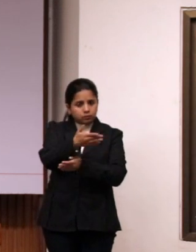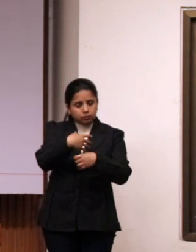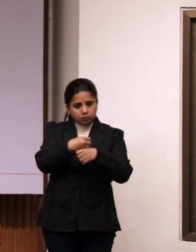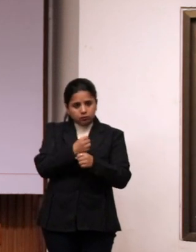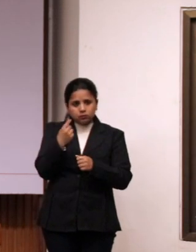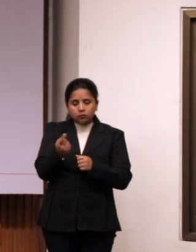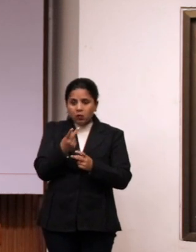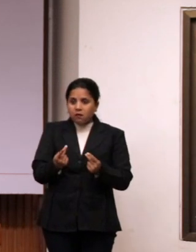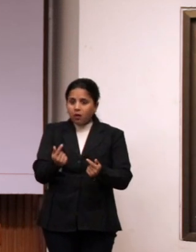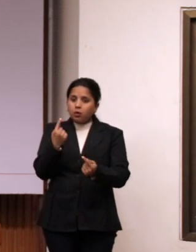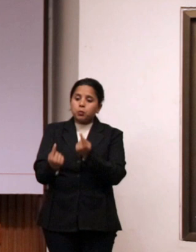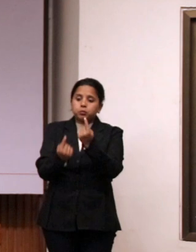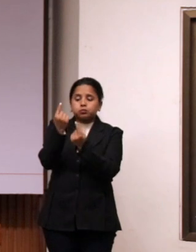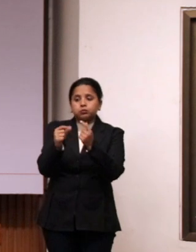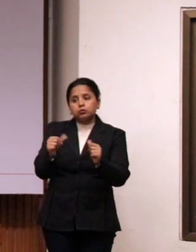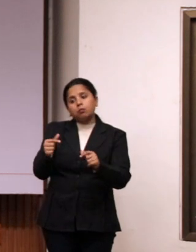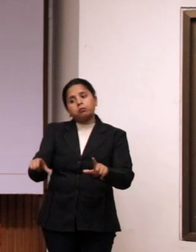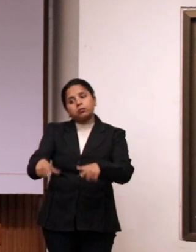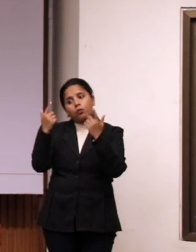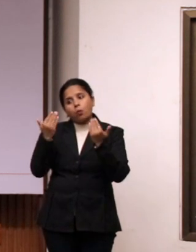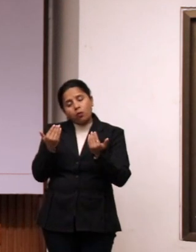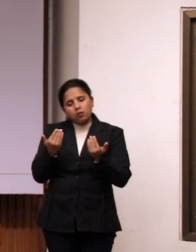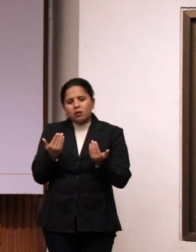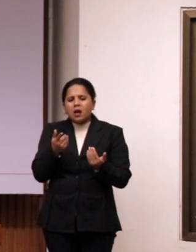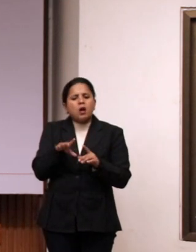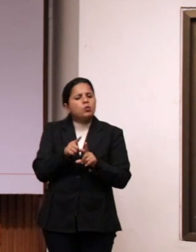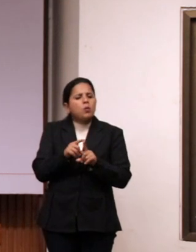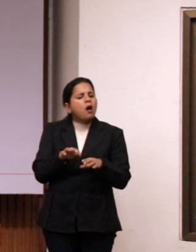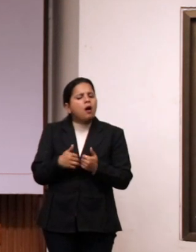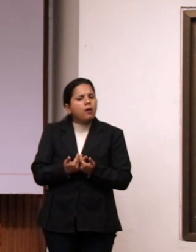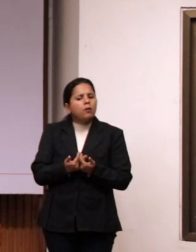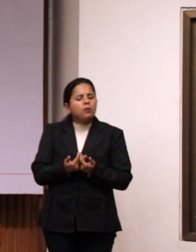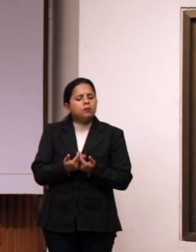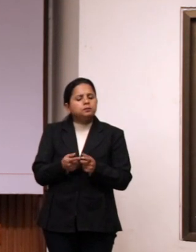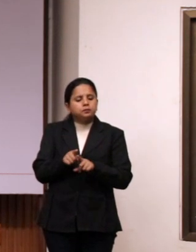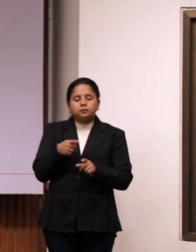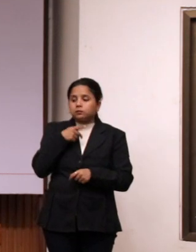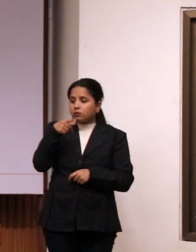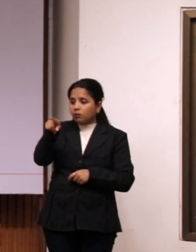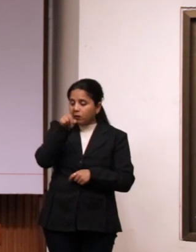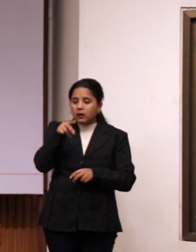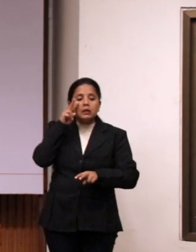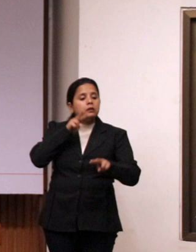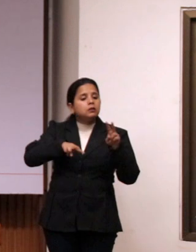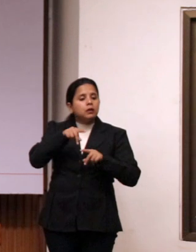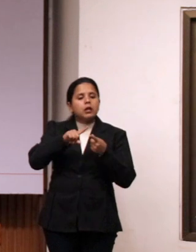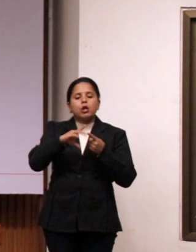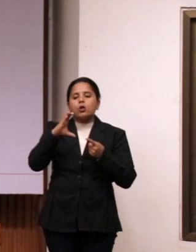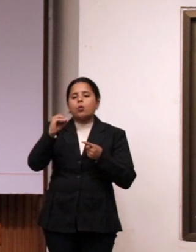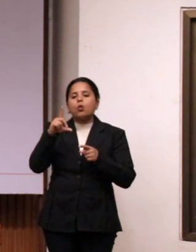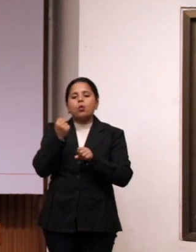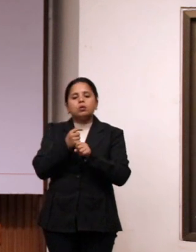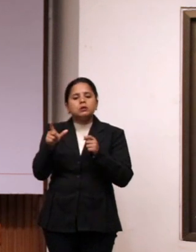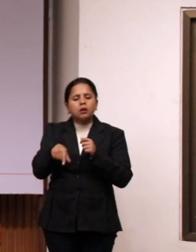only fast, so-called fast-growing plant. How you do it? You need, as I said, you need to look at the ecological history of the